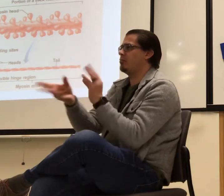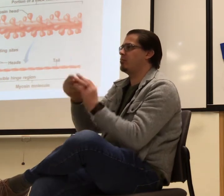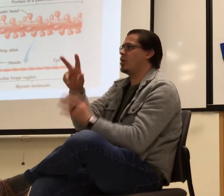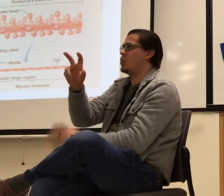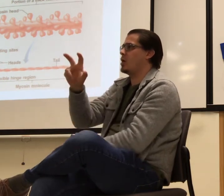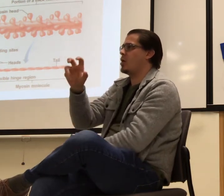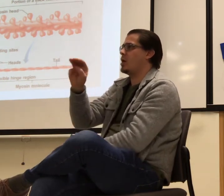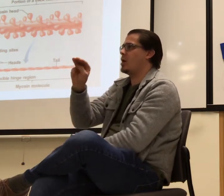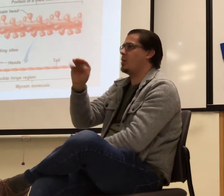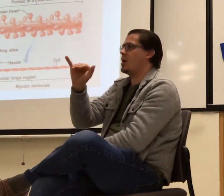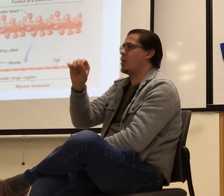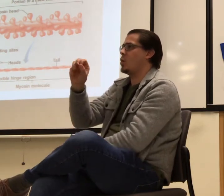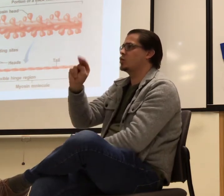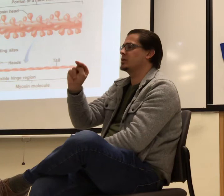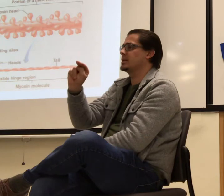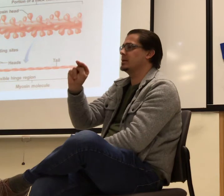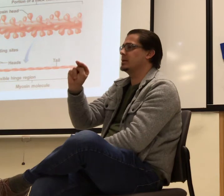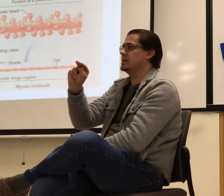myosin